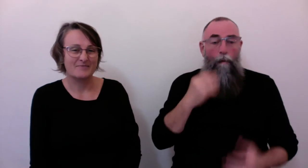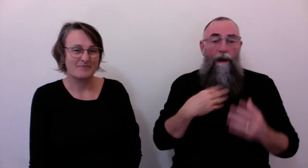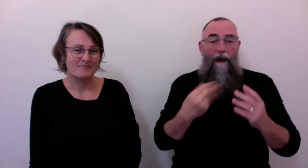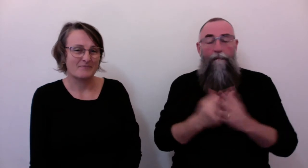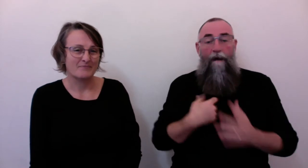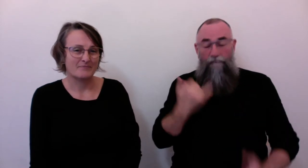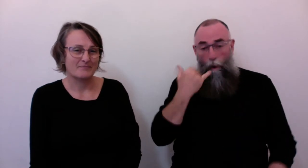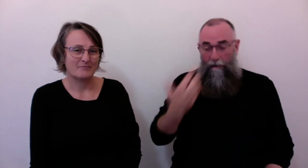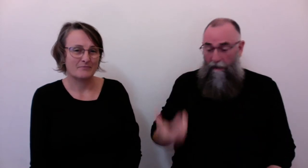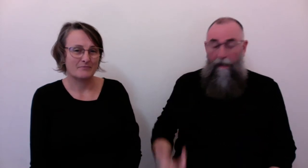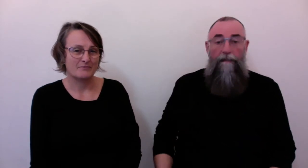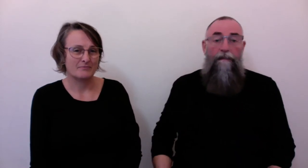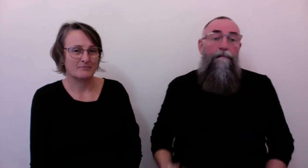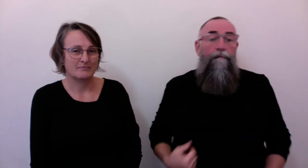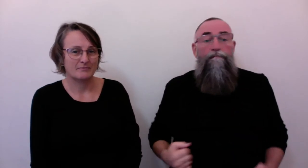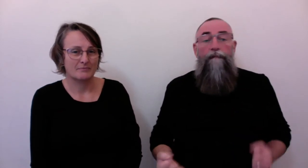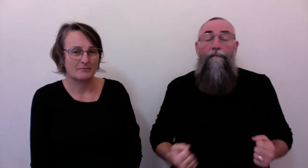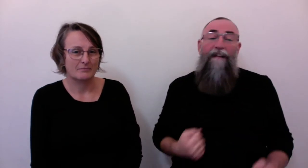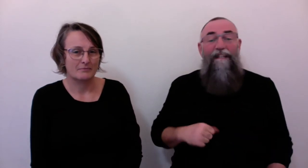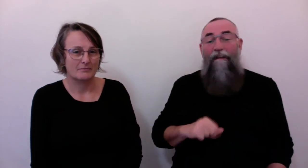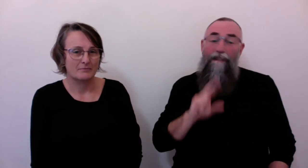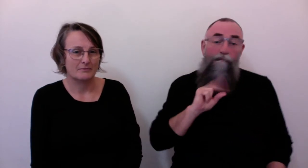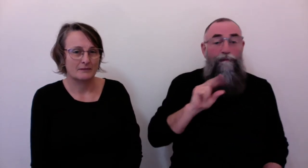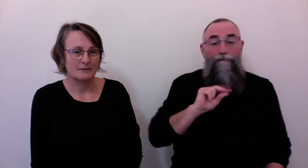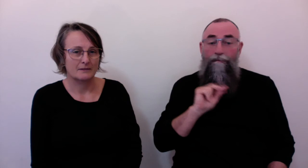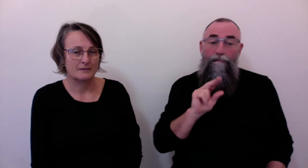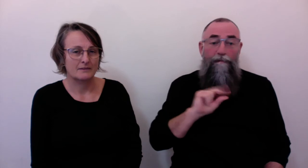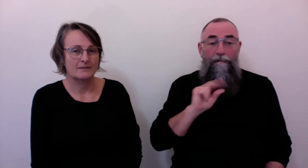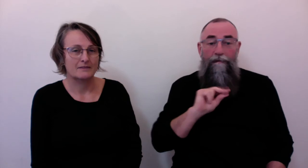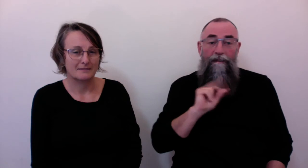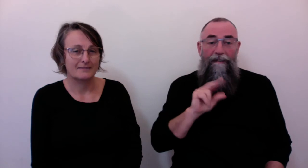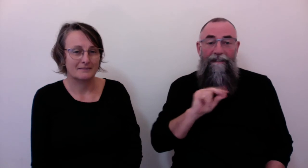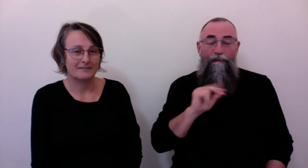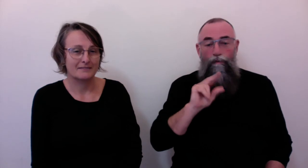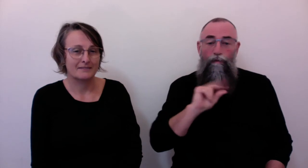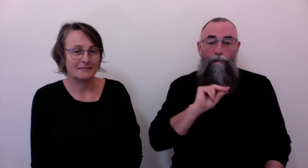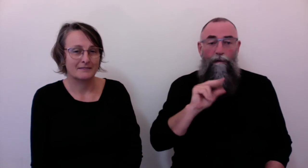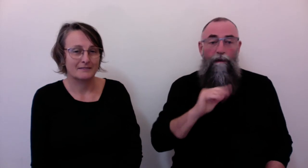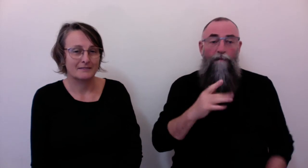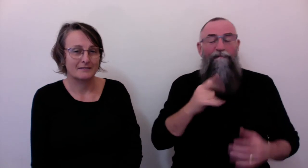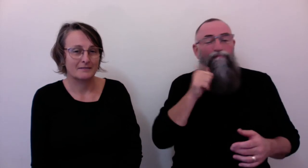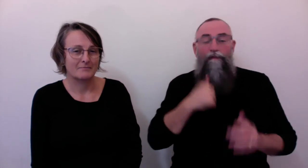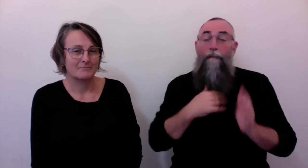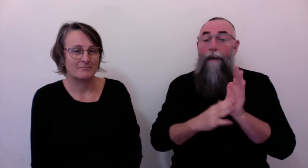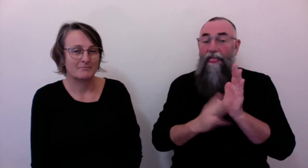I'll like, you know, just walk down the street or at a grocery shop and I'm, you know, talking to say to mum, for example. And I